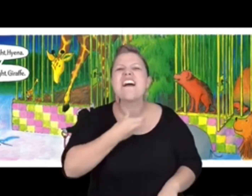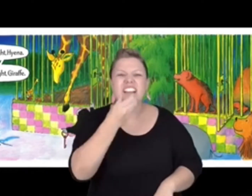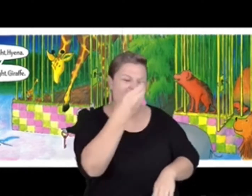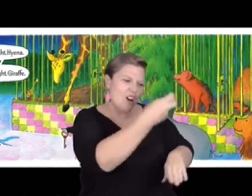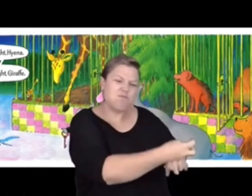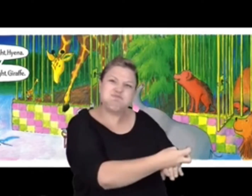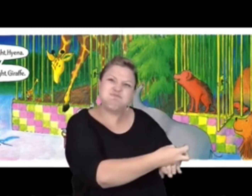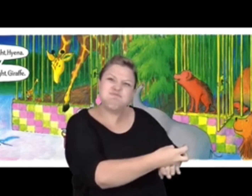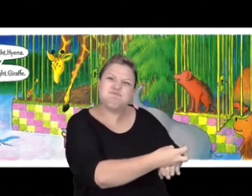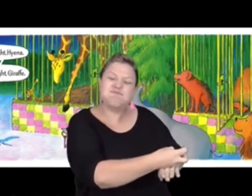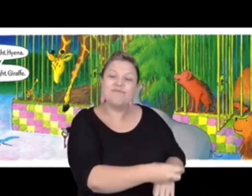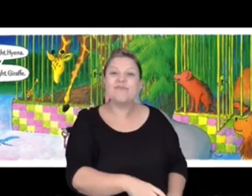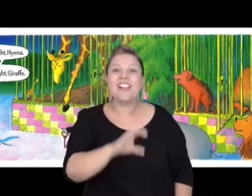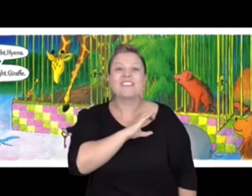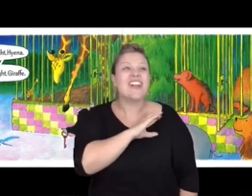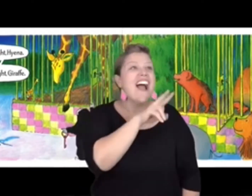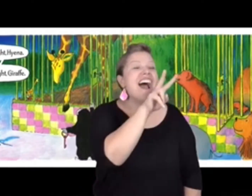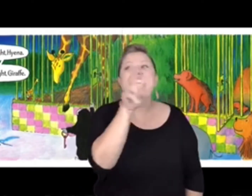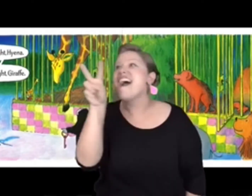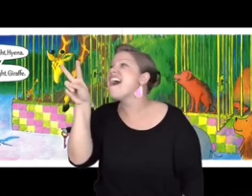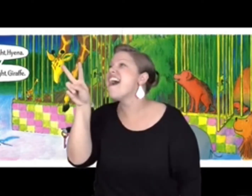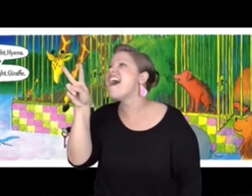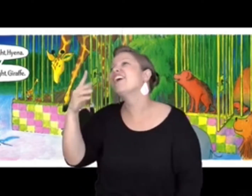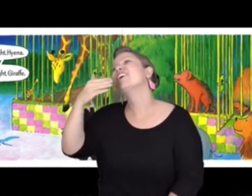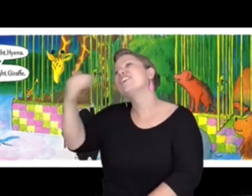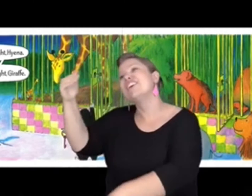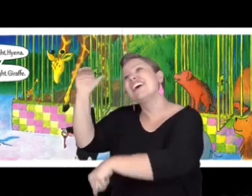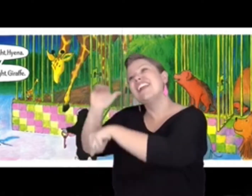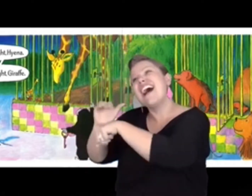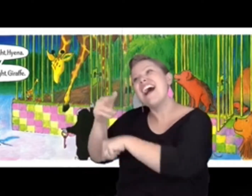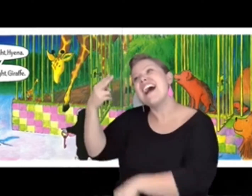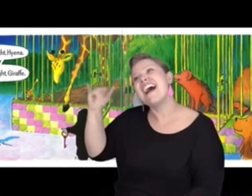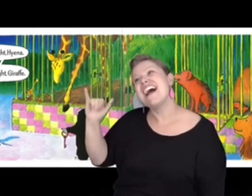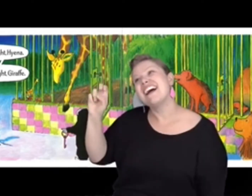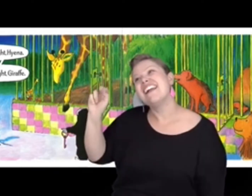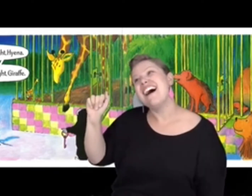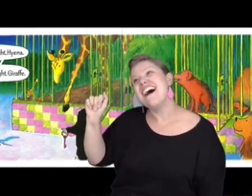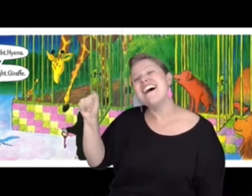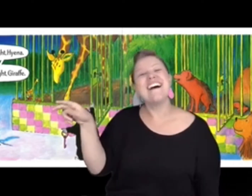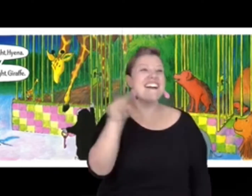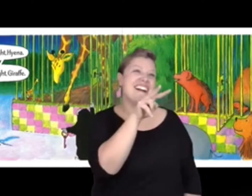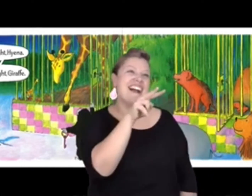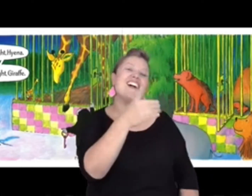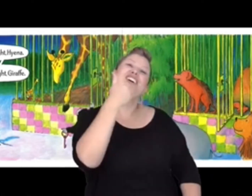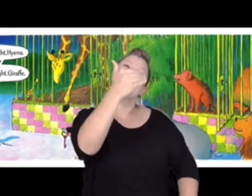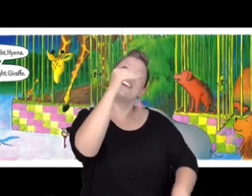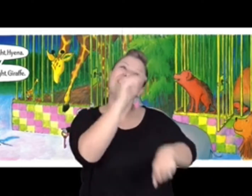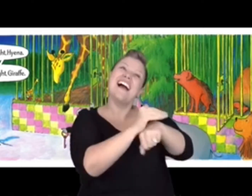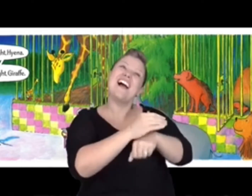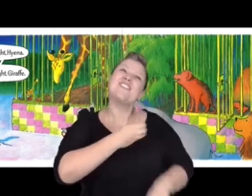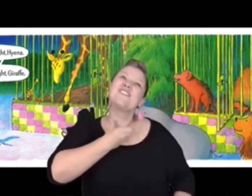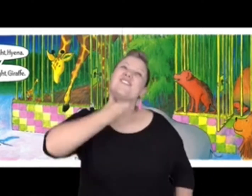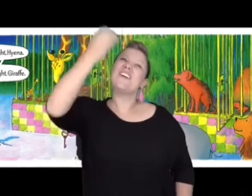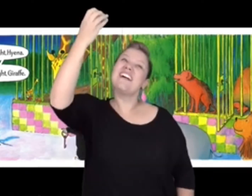And he had a toy giraffe sitting in his cage. The zookeeper looked and said, "Good night, hyena. Good